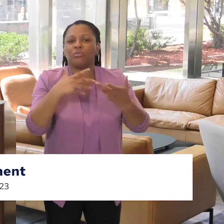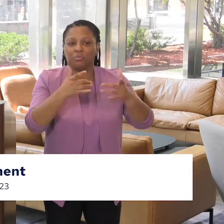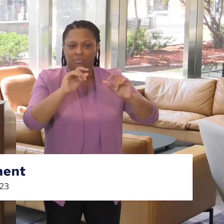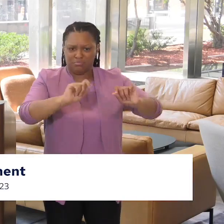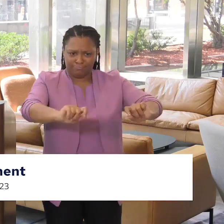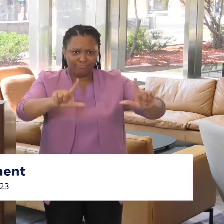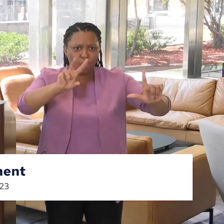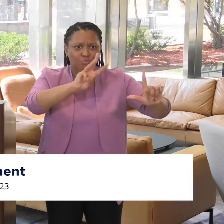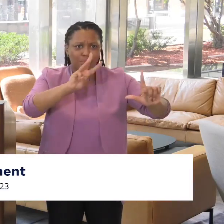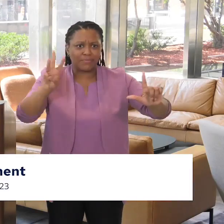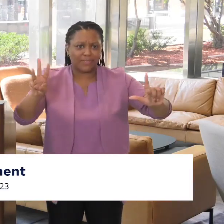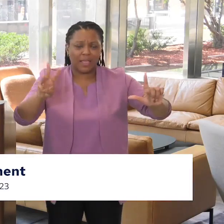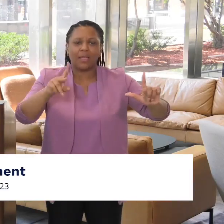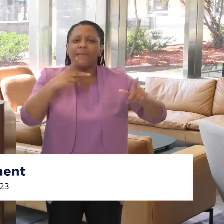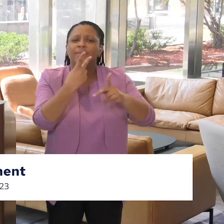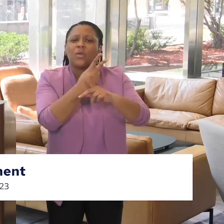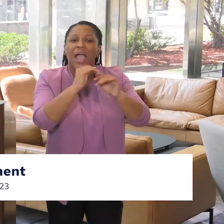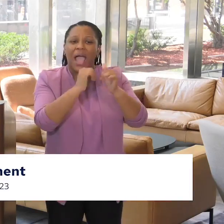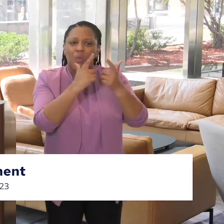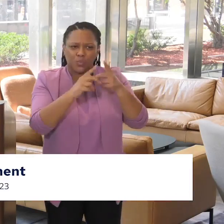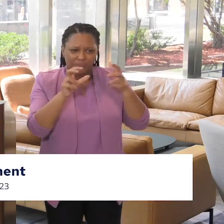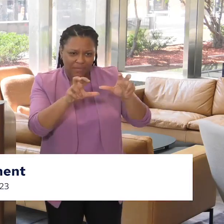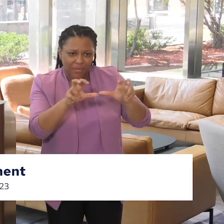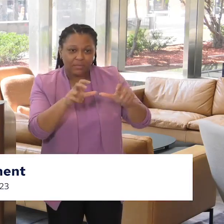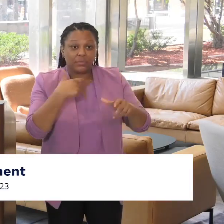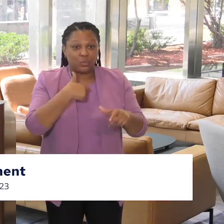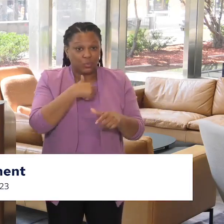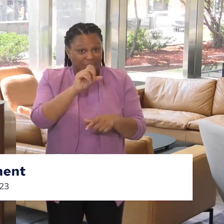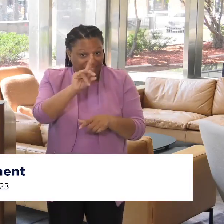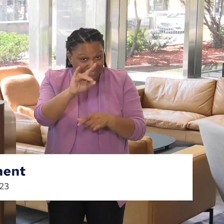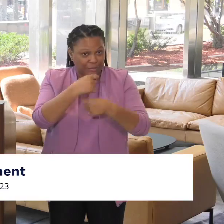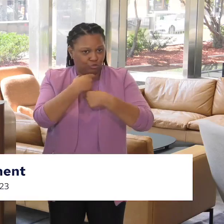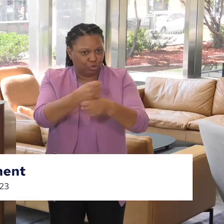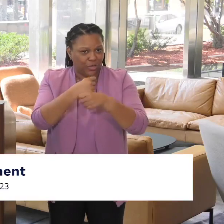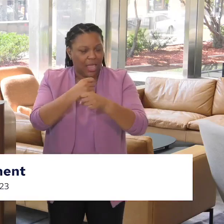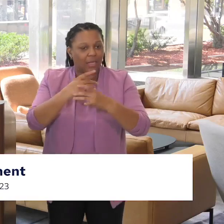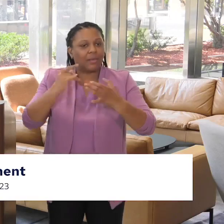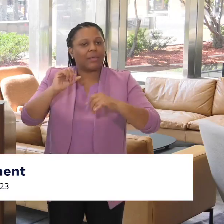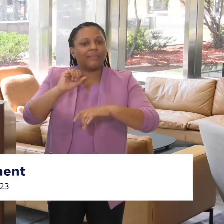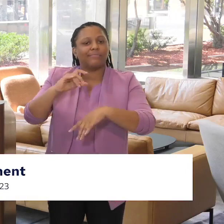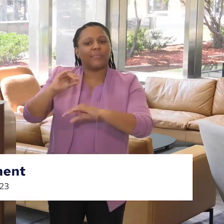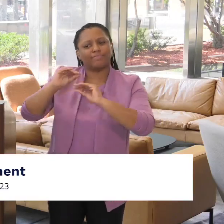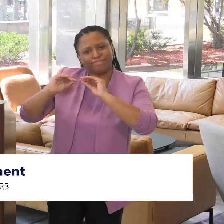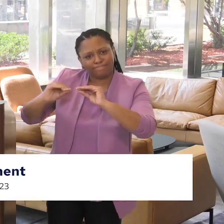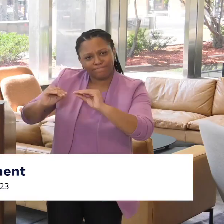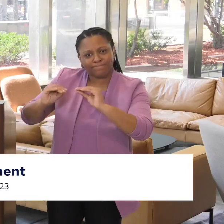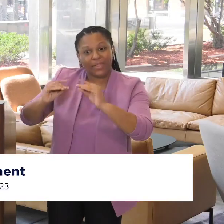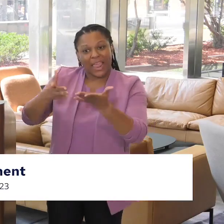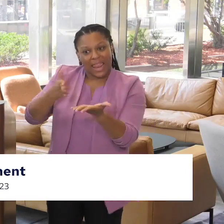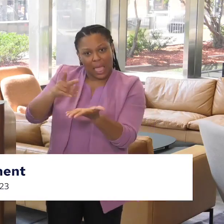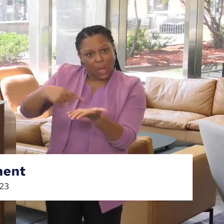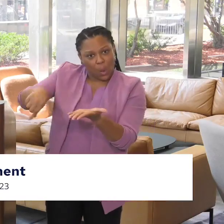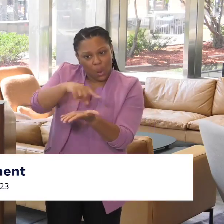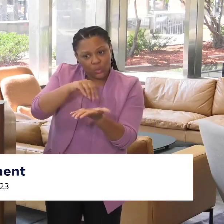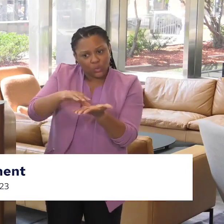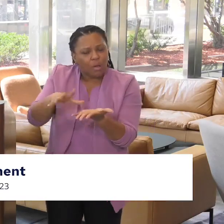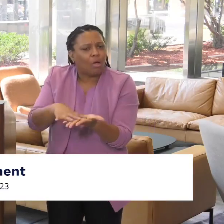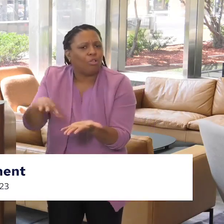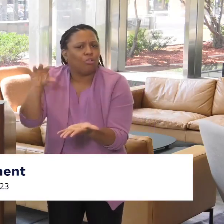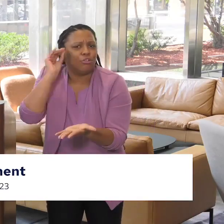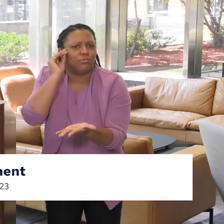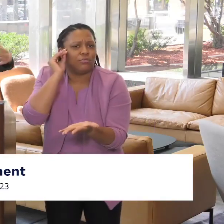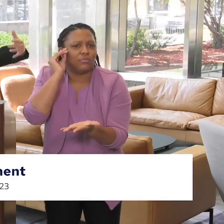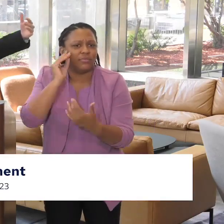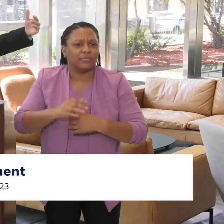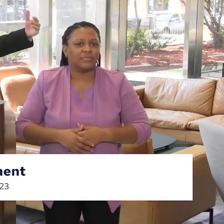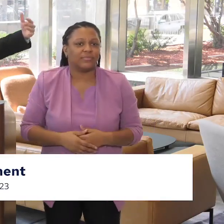investing in filling jobs, but we are creating jobs. We are really investing in our young people where a seed planted in their capacity